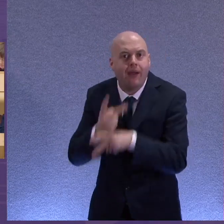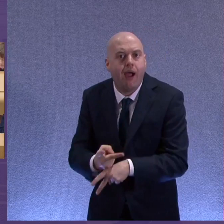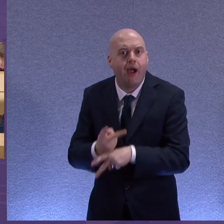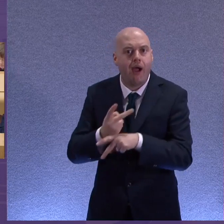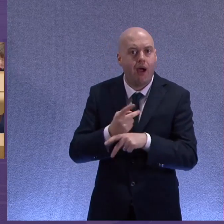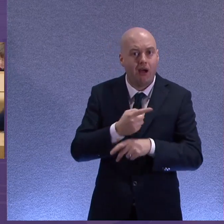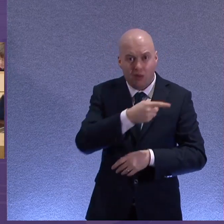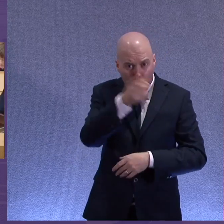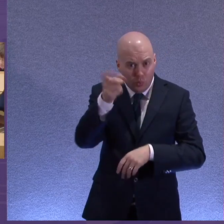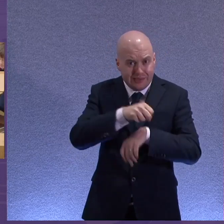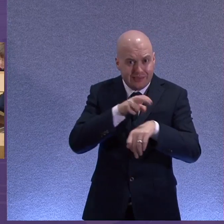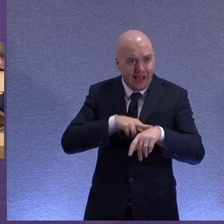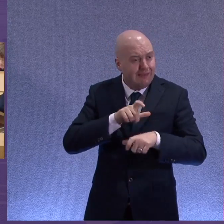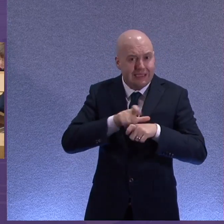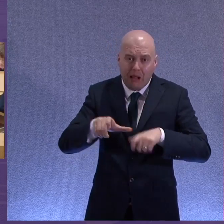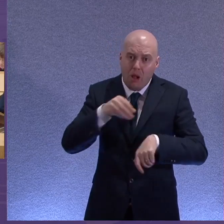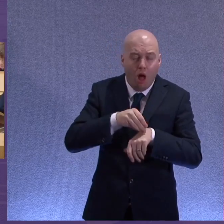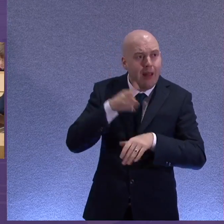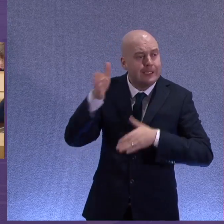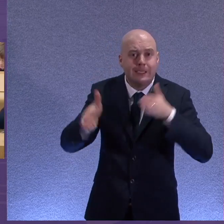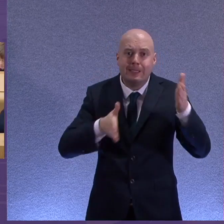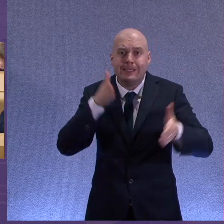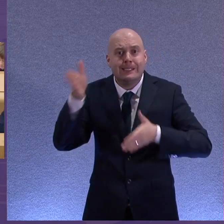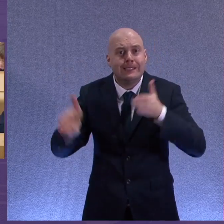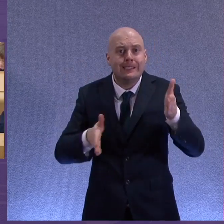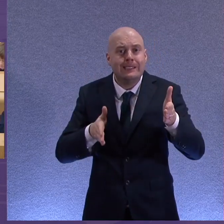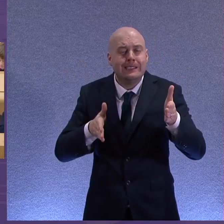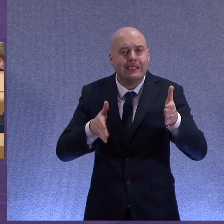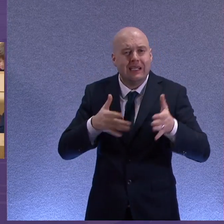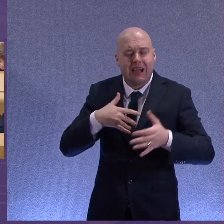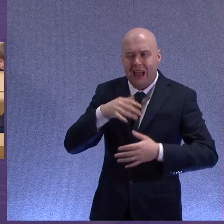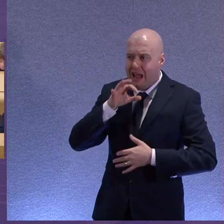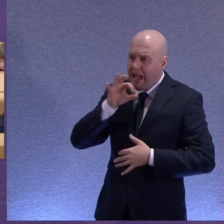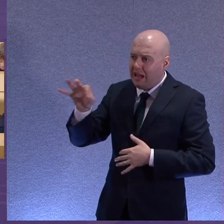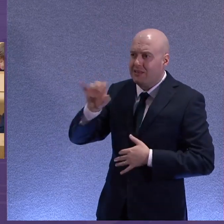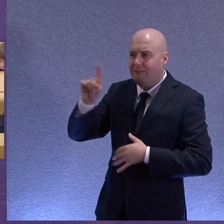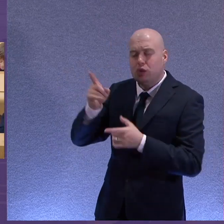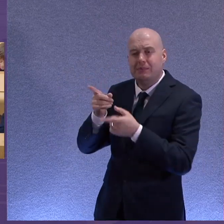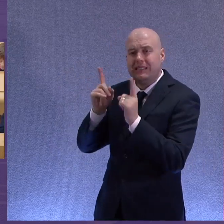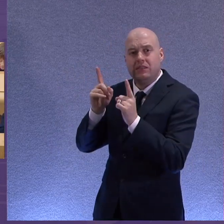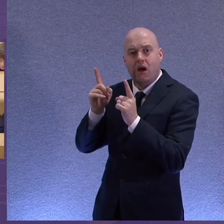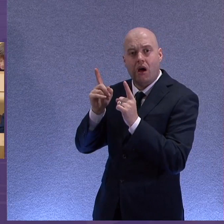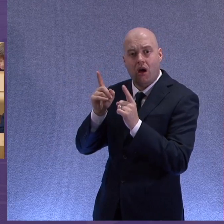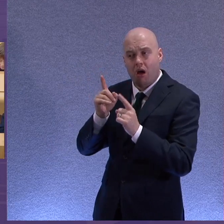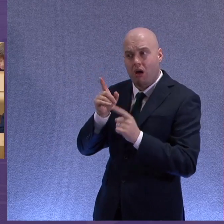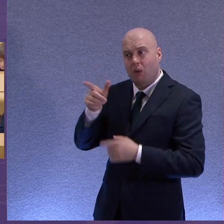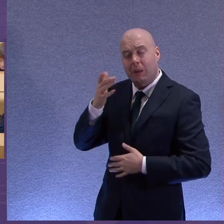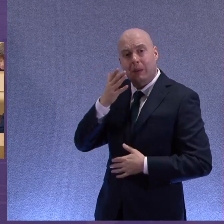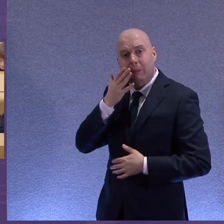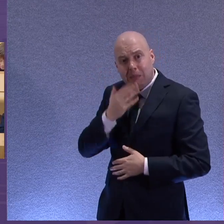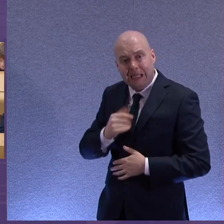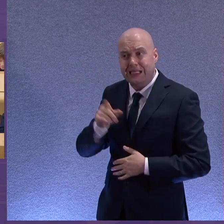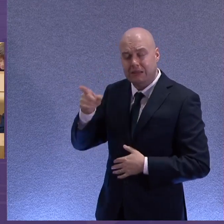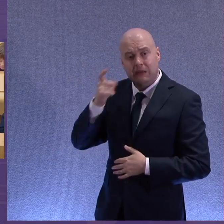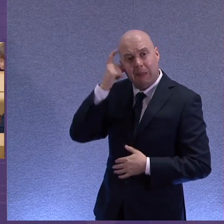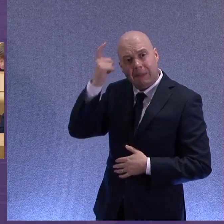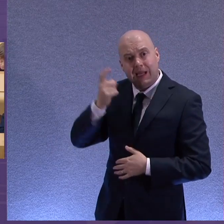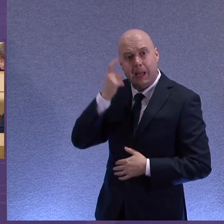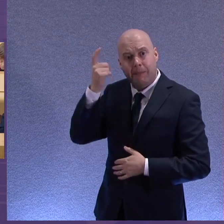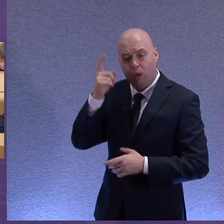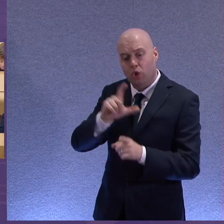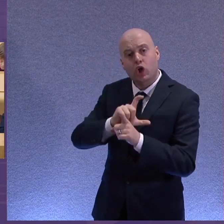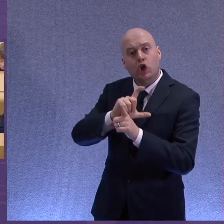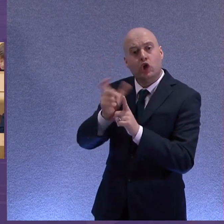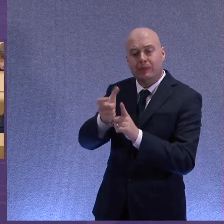an undertaking that you will reconsider the case for community testing, the case made by the World